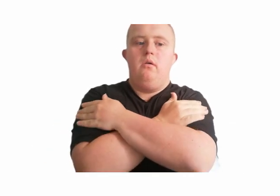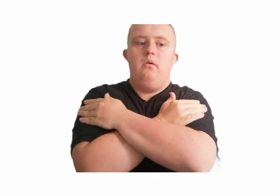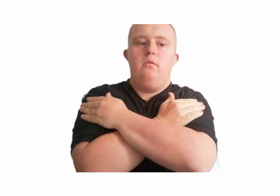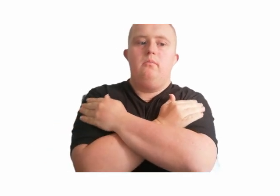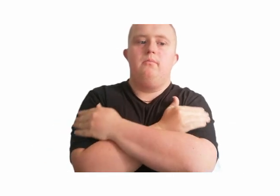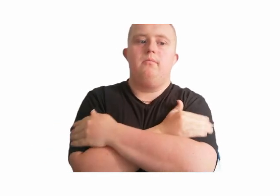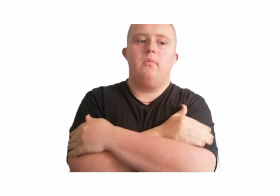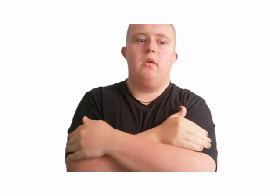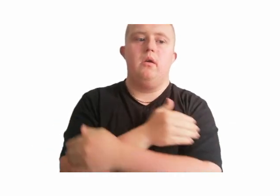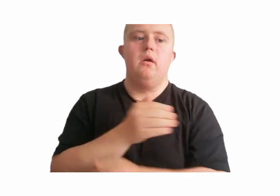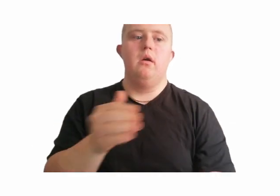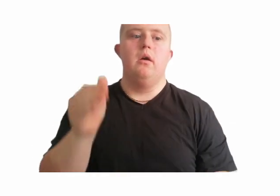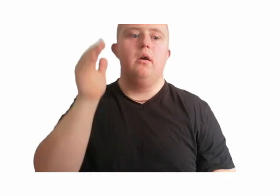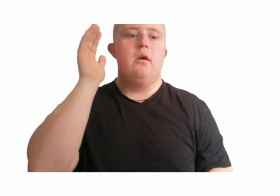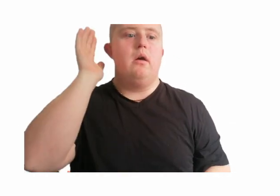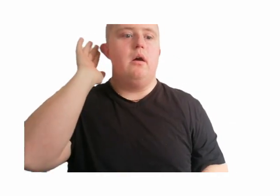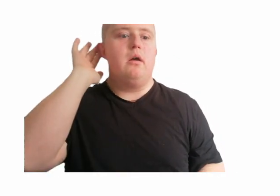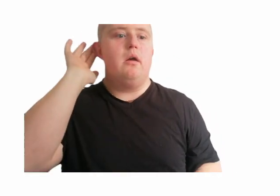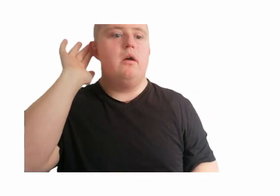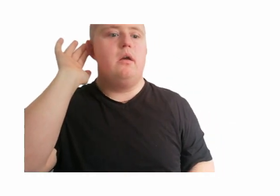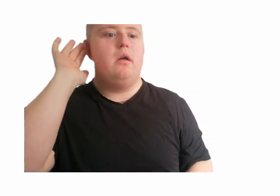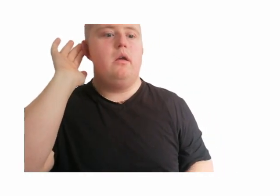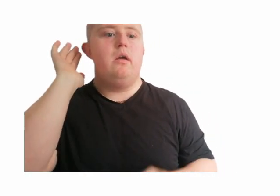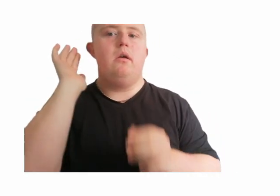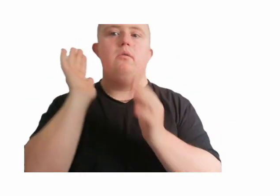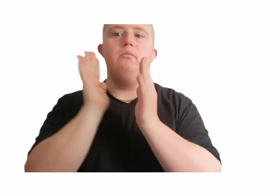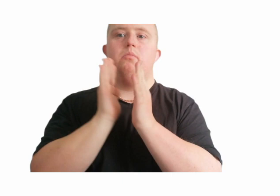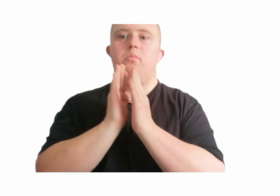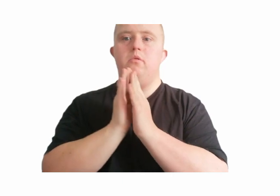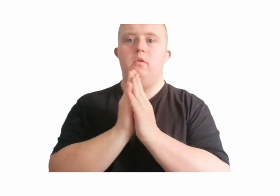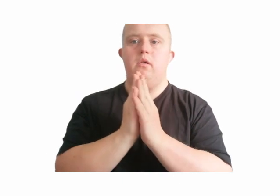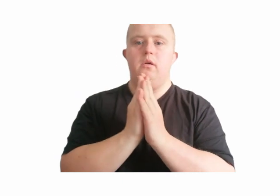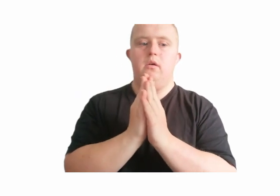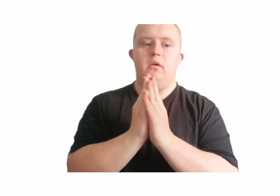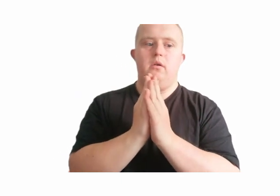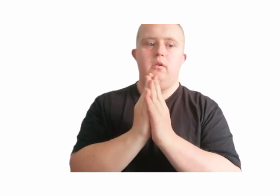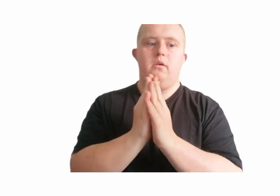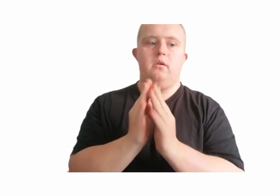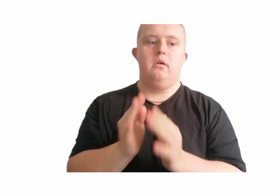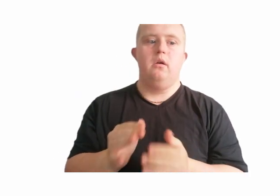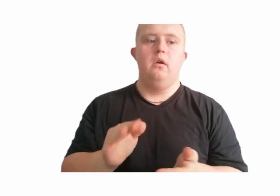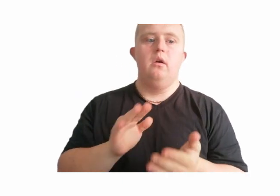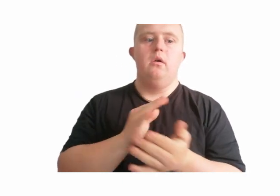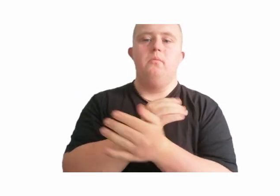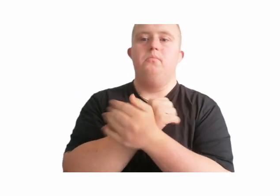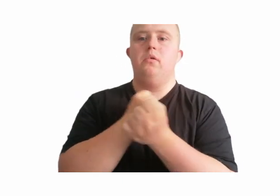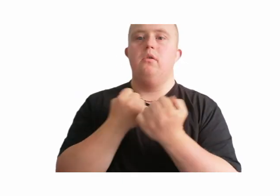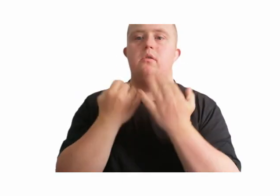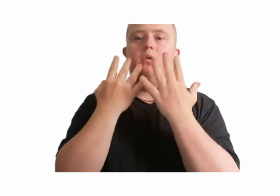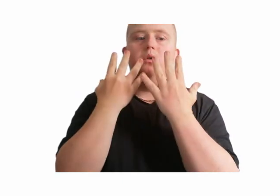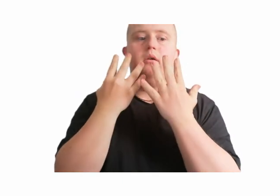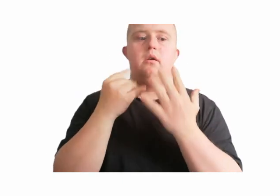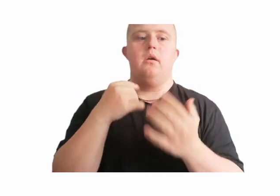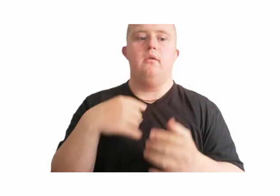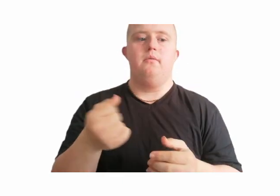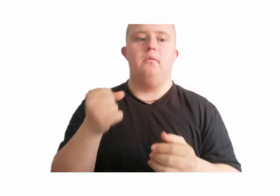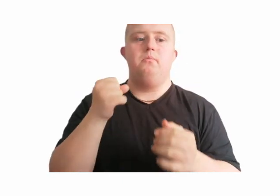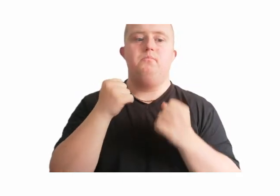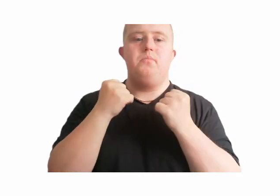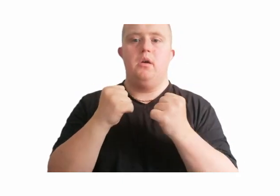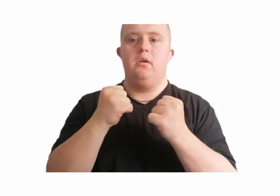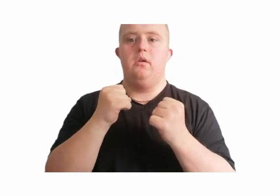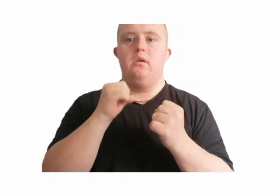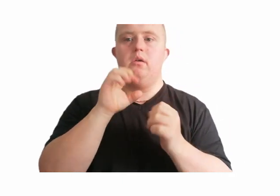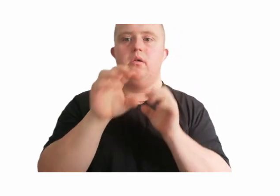arms I can hear your prayers, and your burdens are